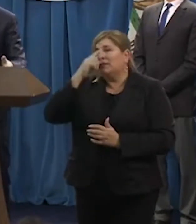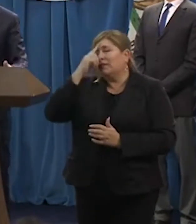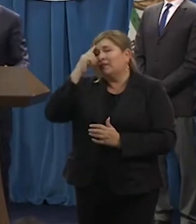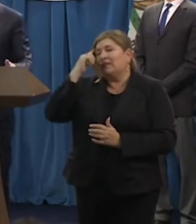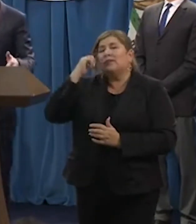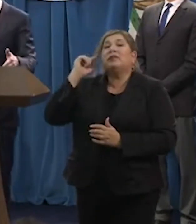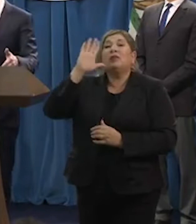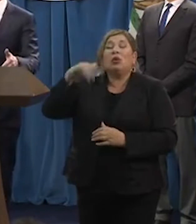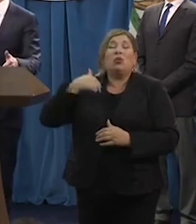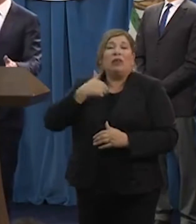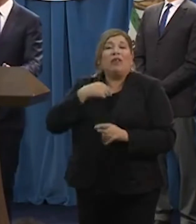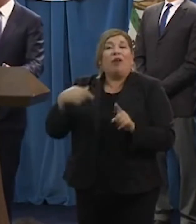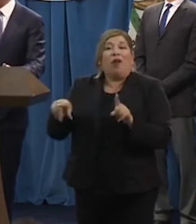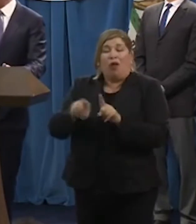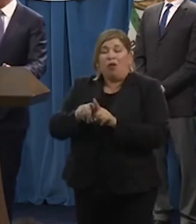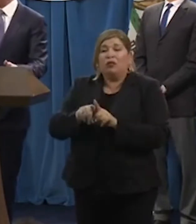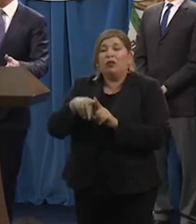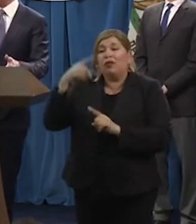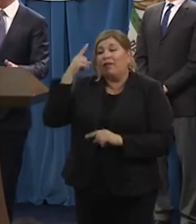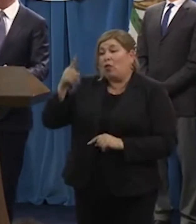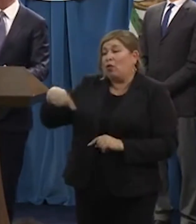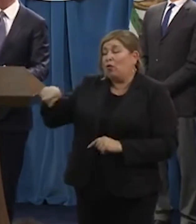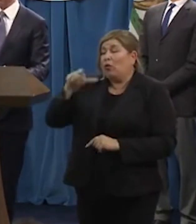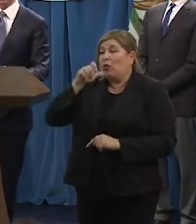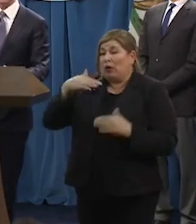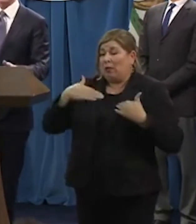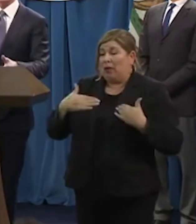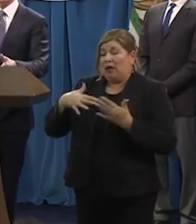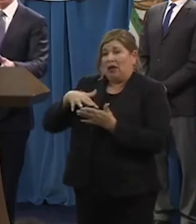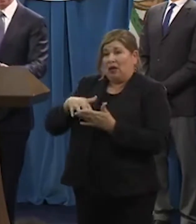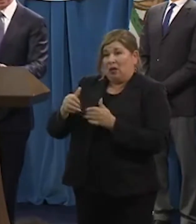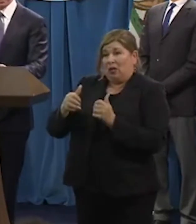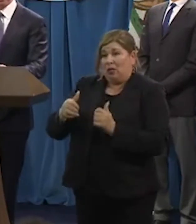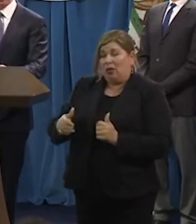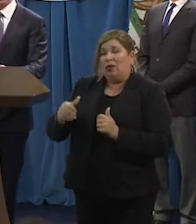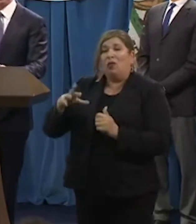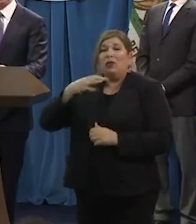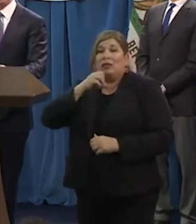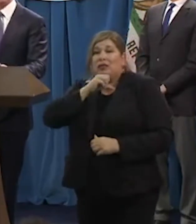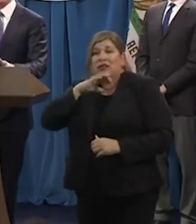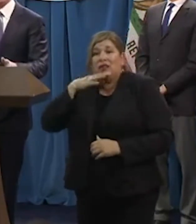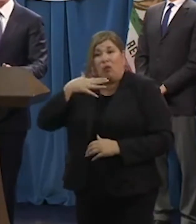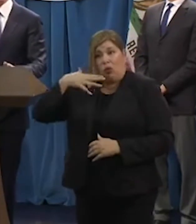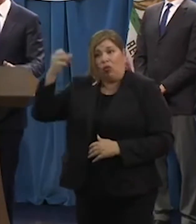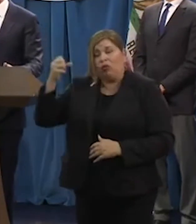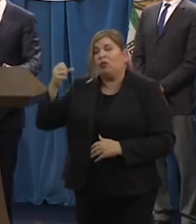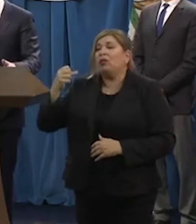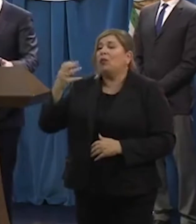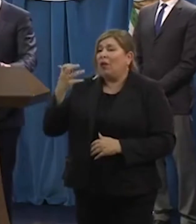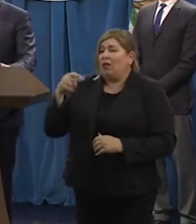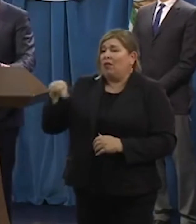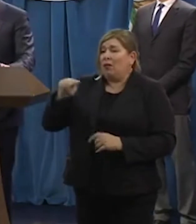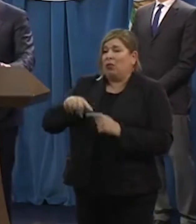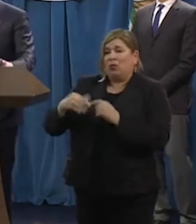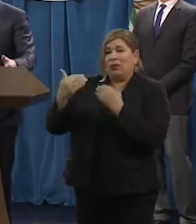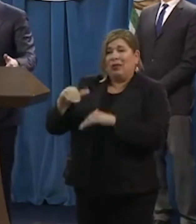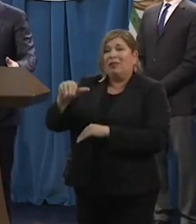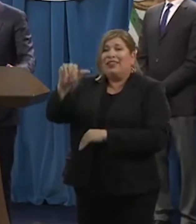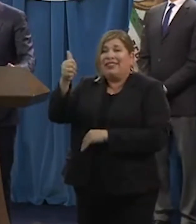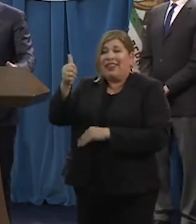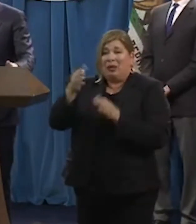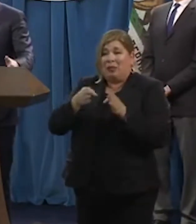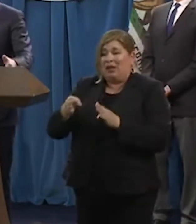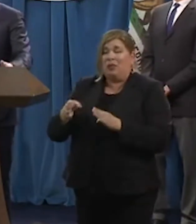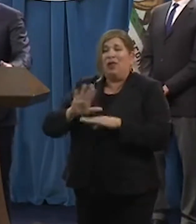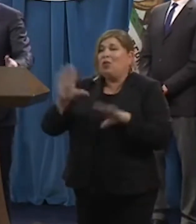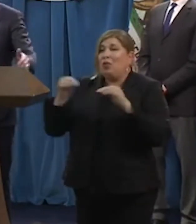guidelines to limit to 10 the number of individuals in those categories that come into congregate settings,